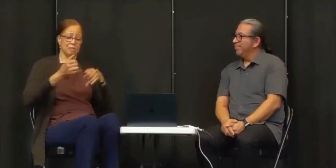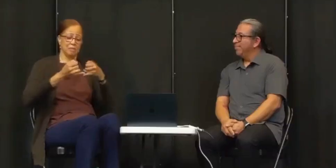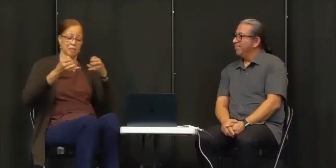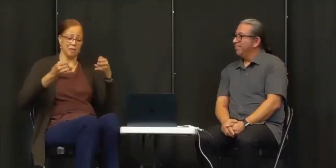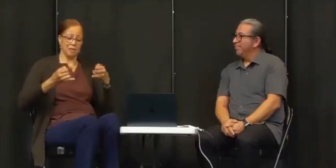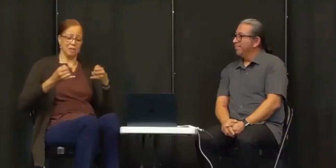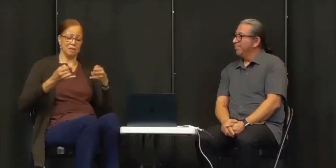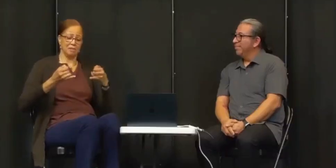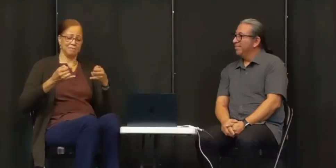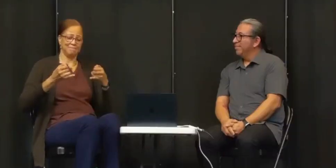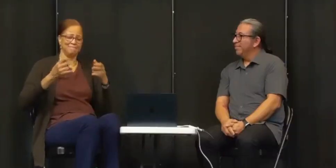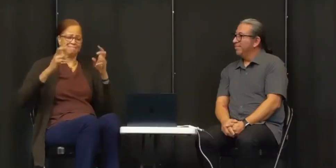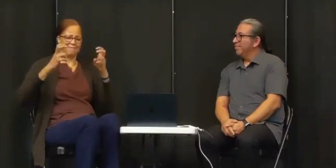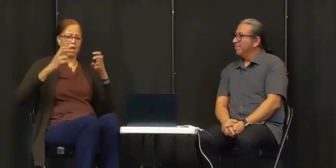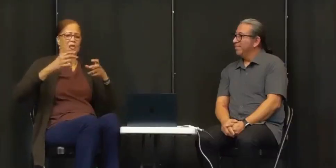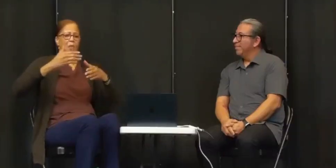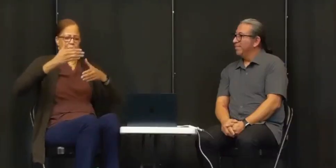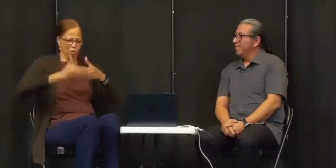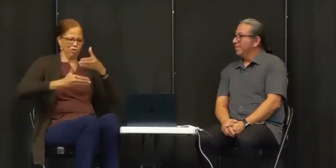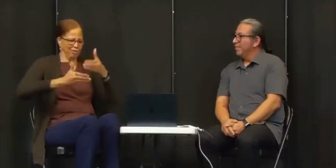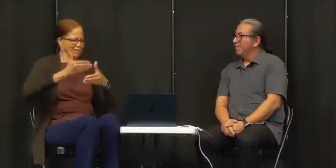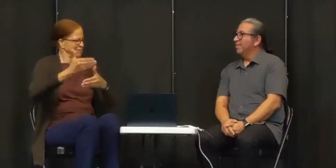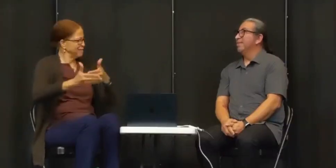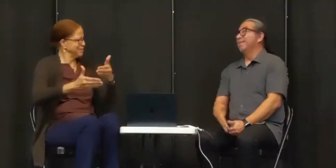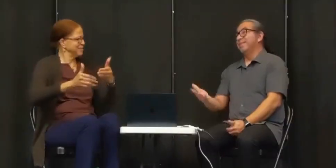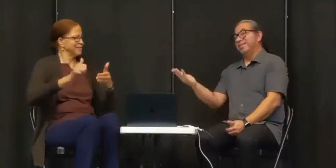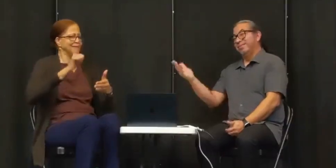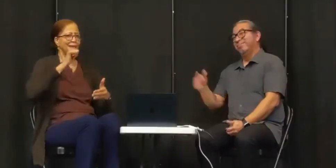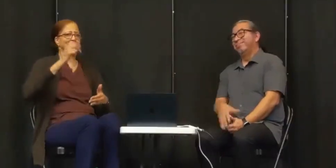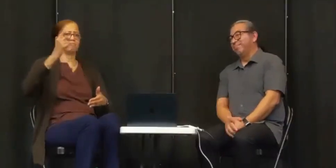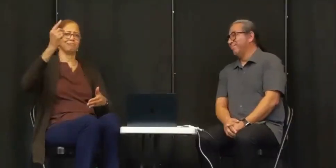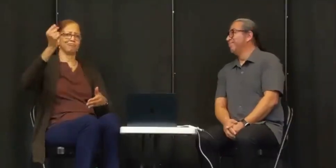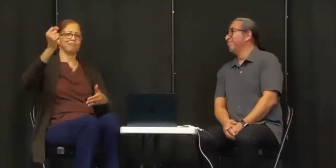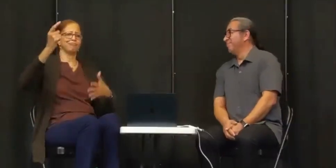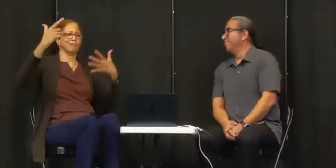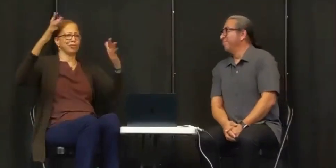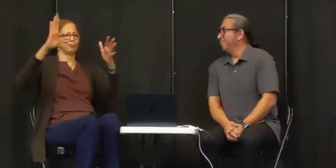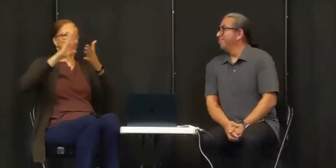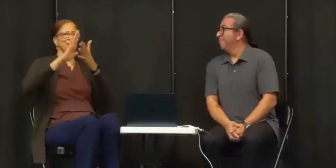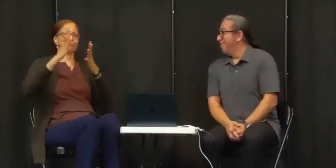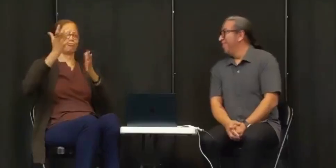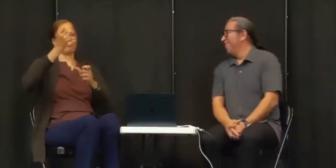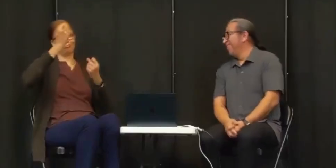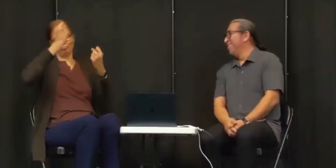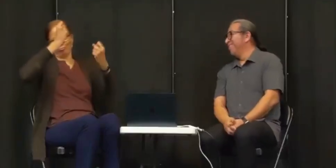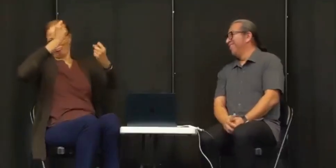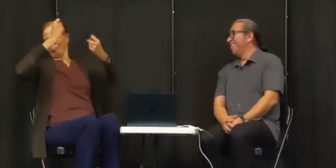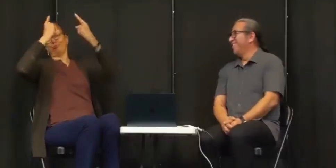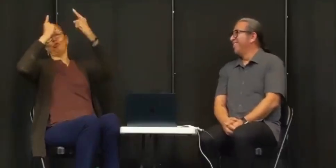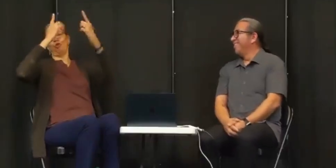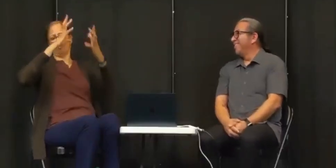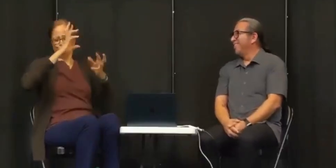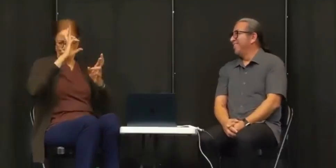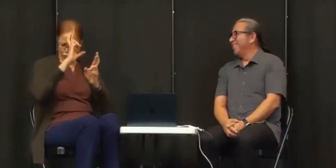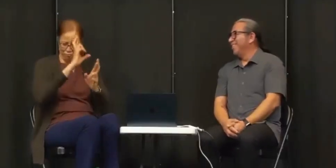means it's a process to set boundaries. It's not just a one and done,